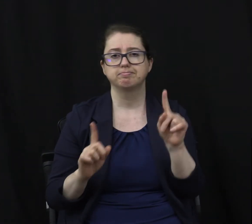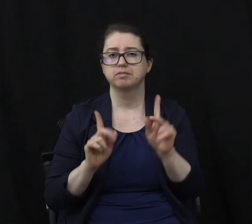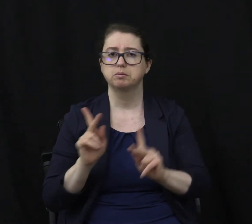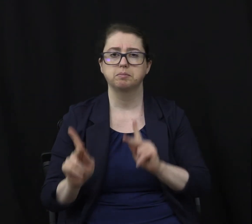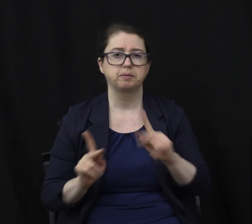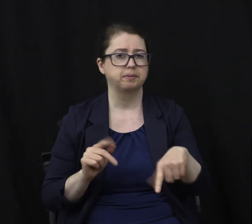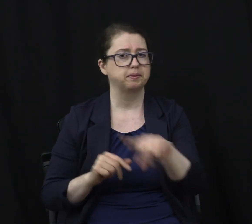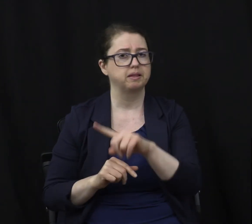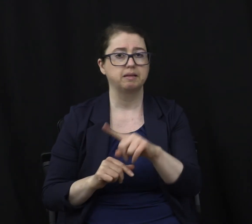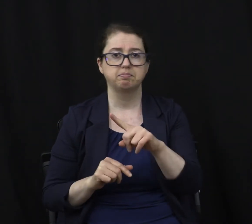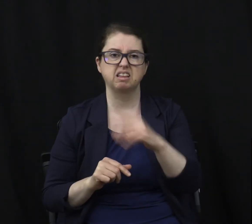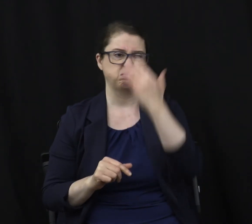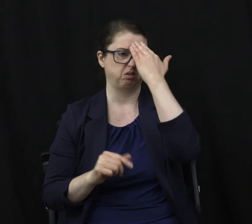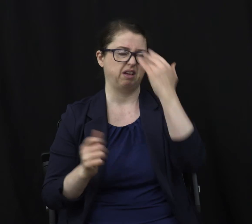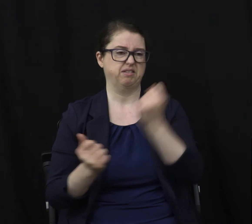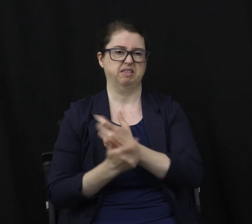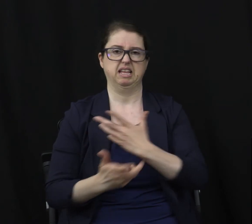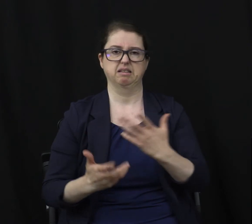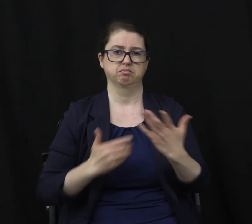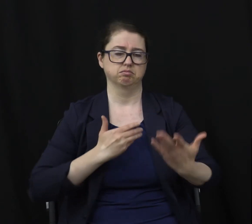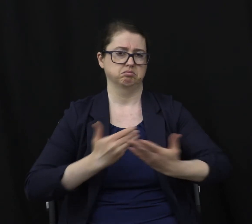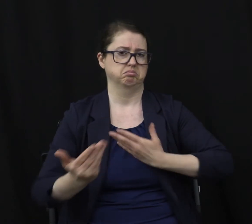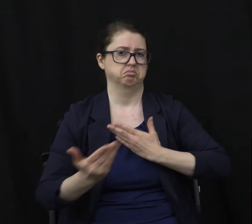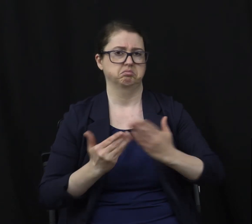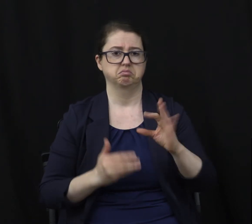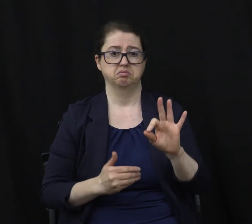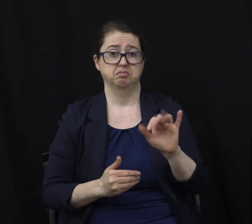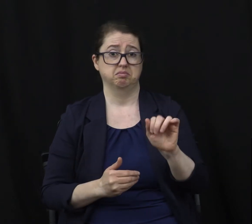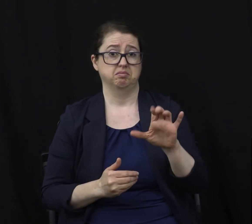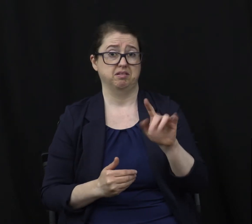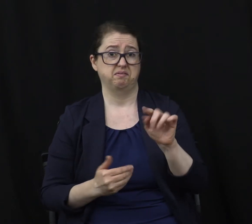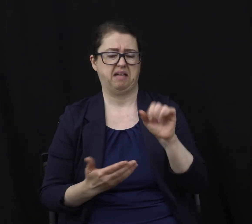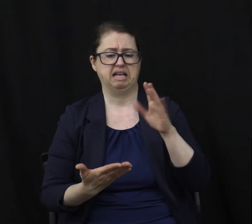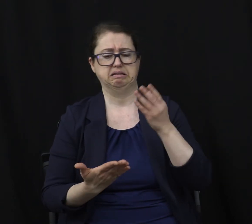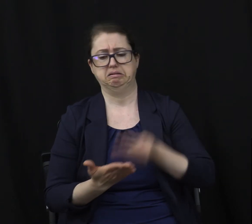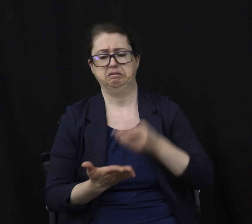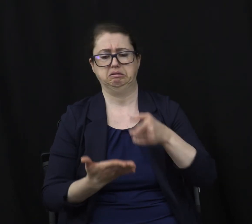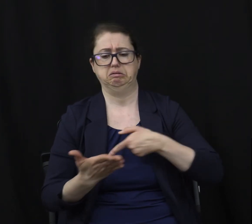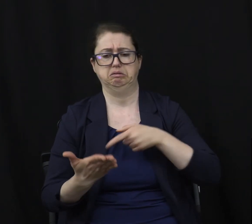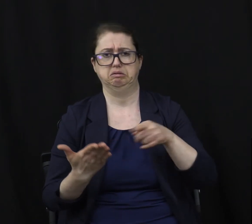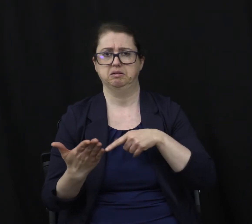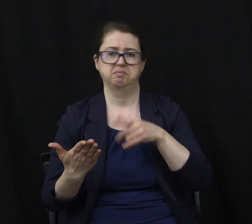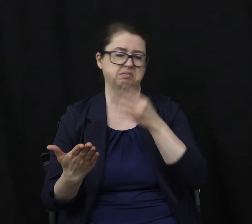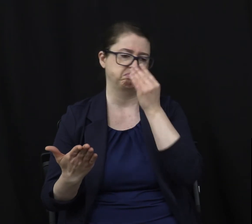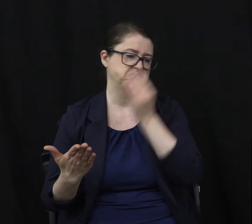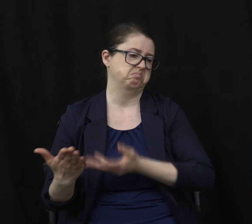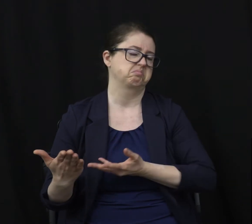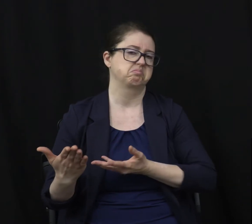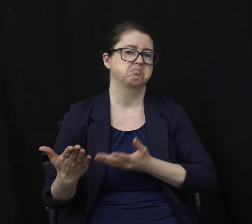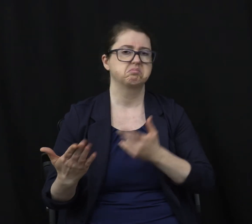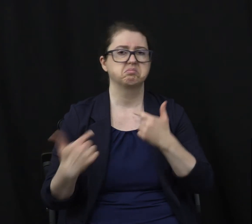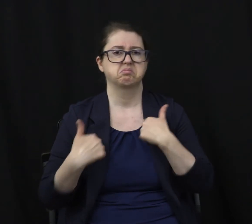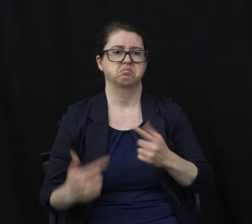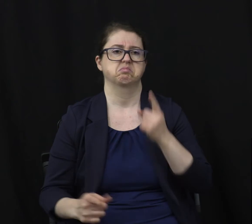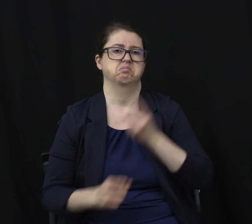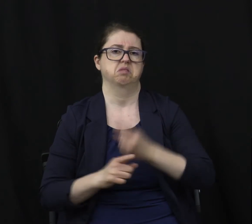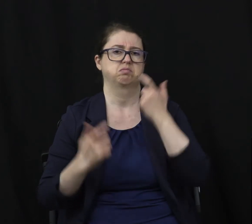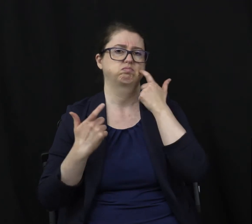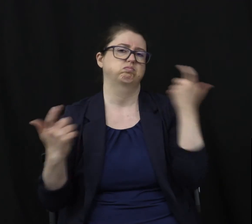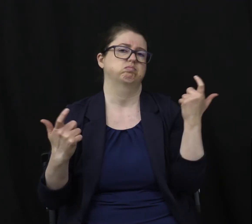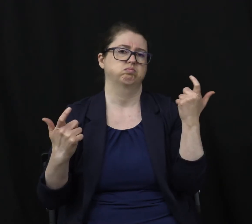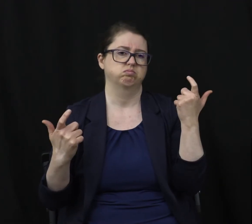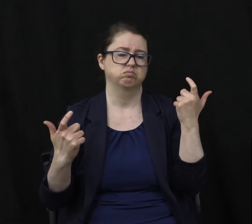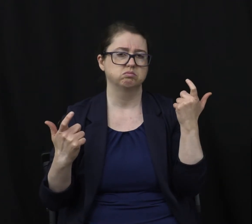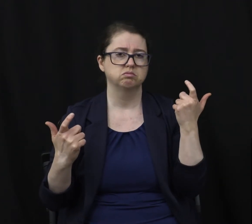No matter what the facts tell them, they know that they're right. And again, they make the same mistakes